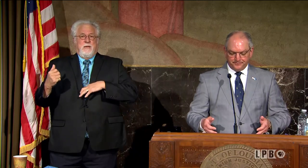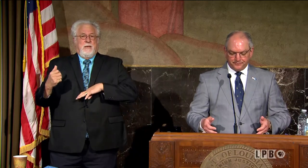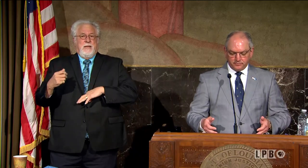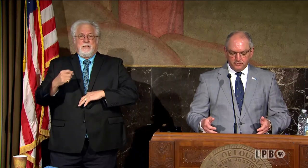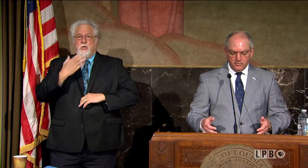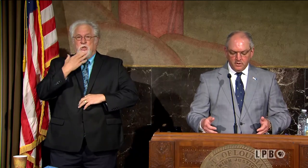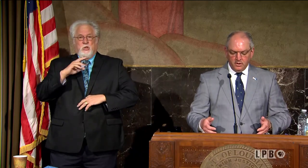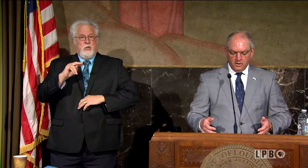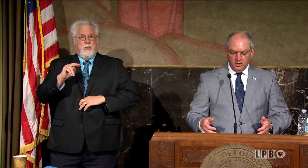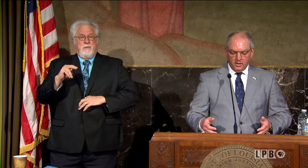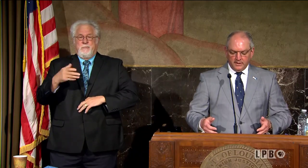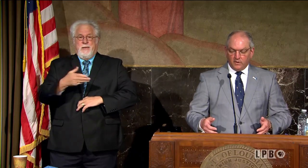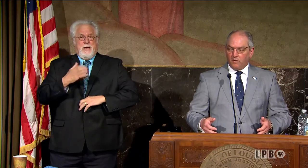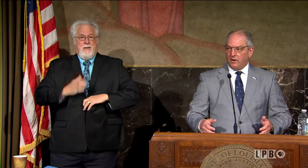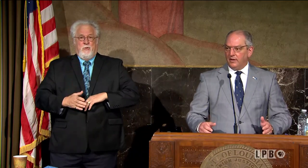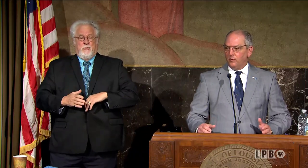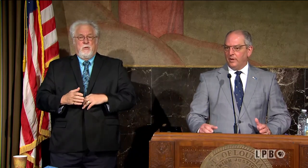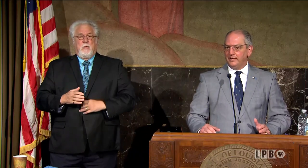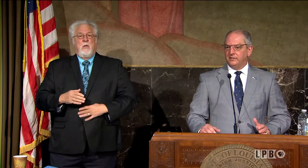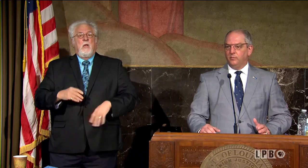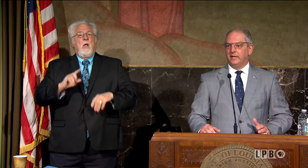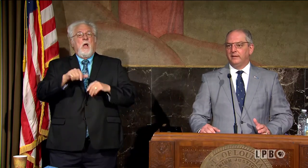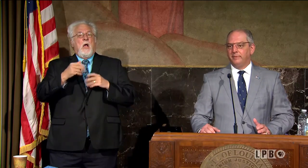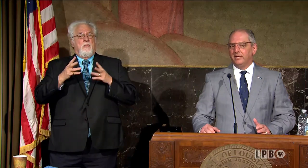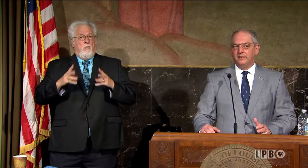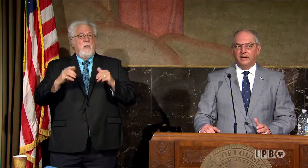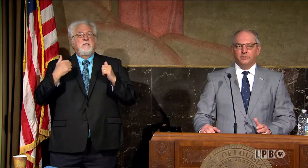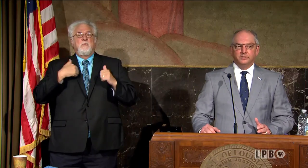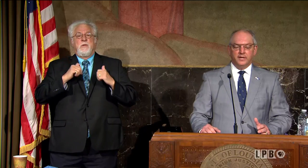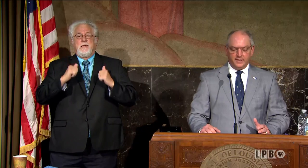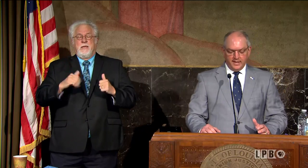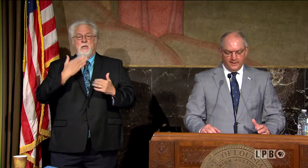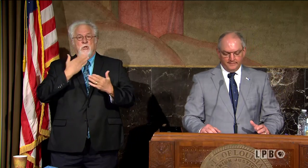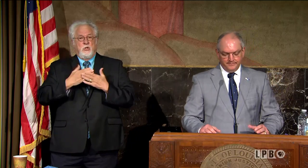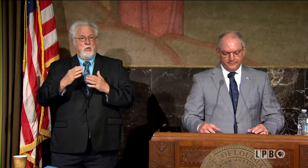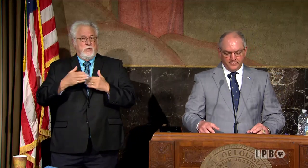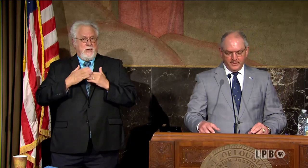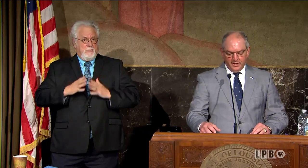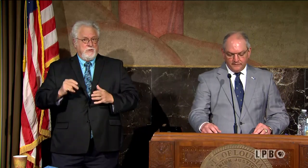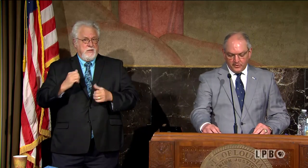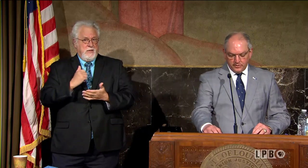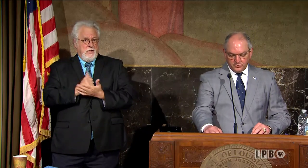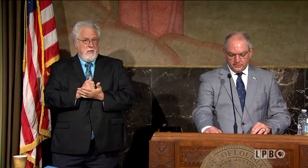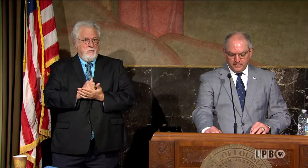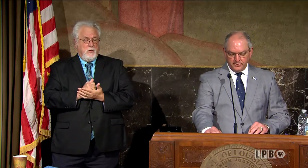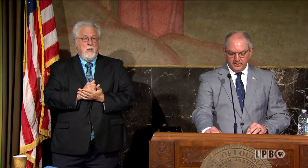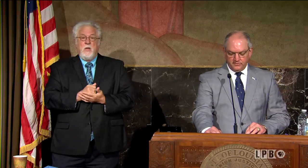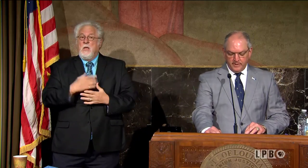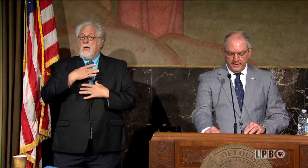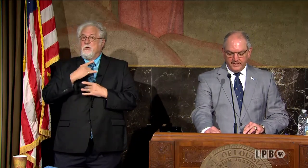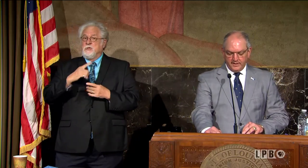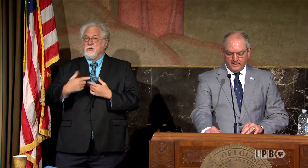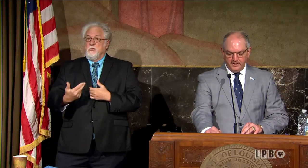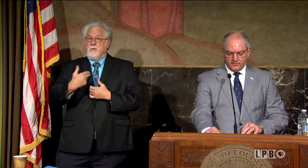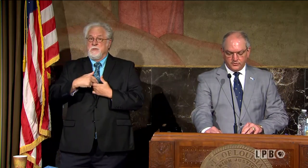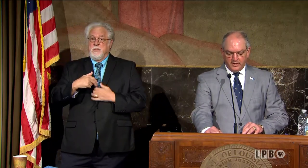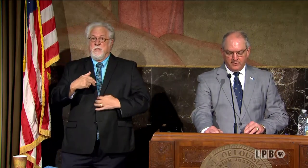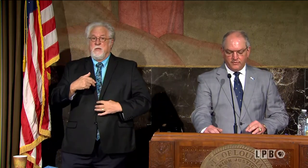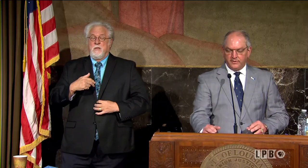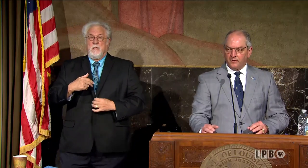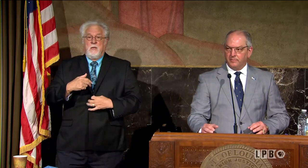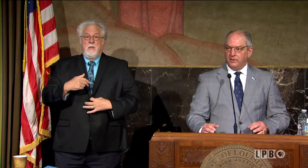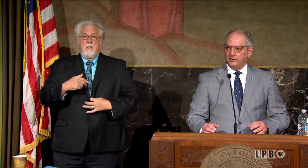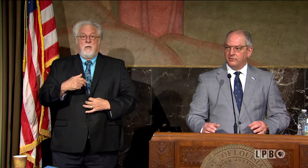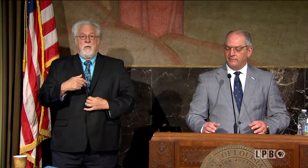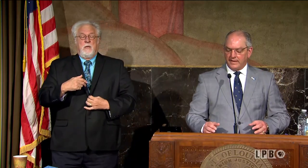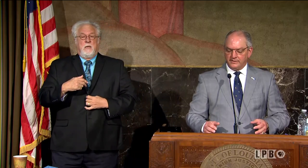neighbor. There are other ways that we can be good neighbors and help. If you're interested in participating in the clinical trial